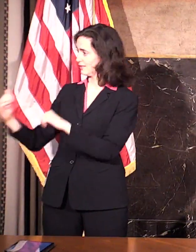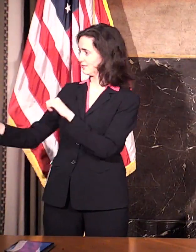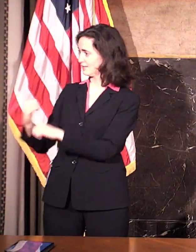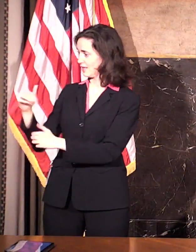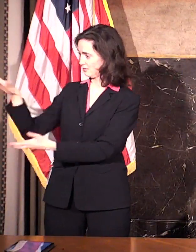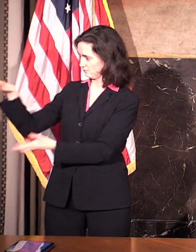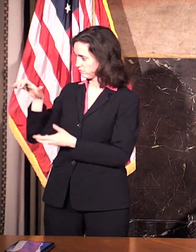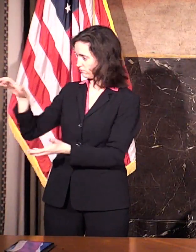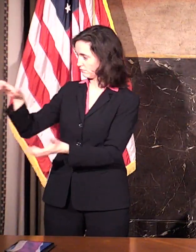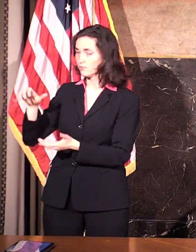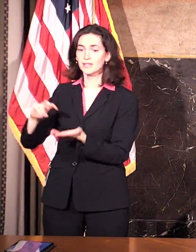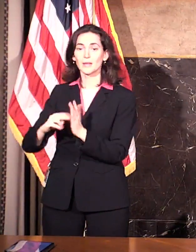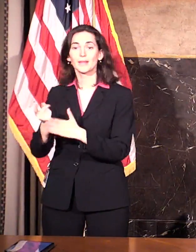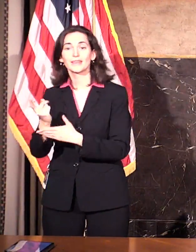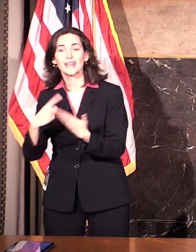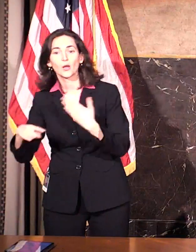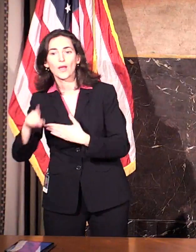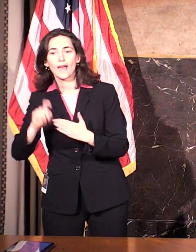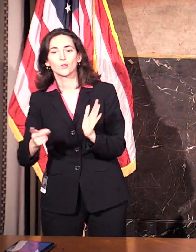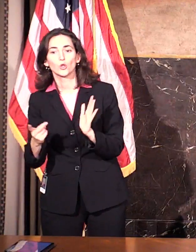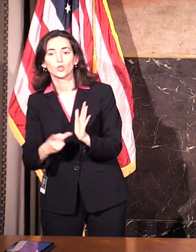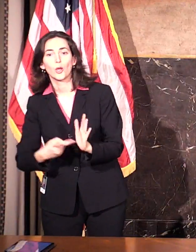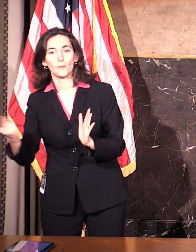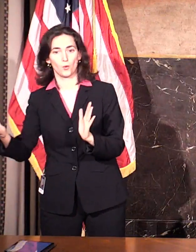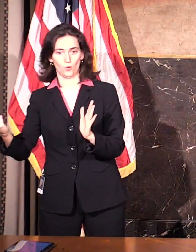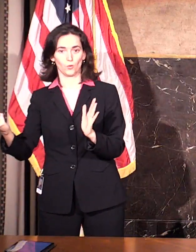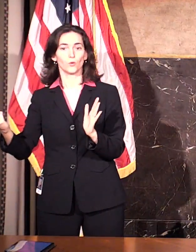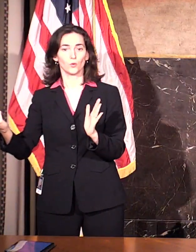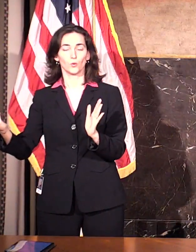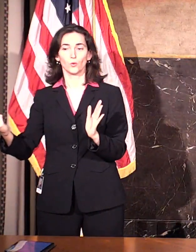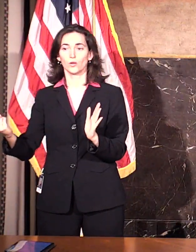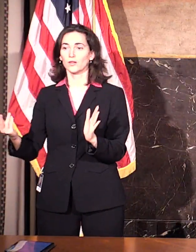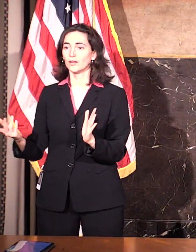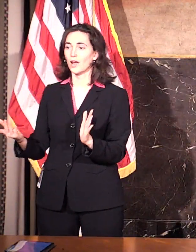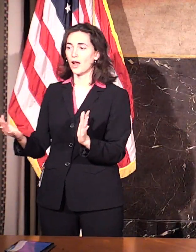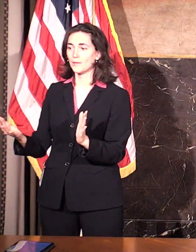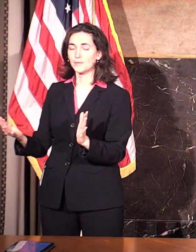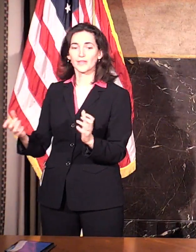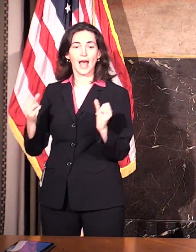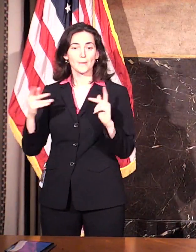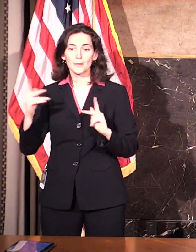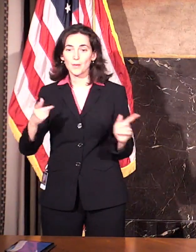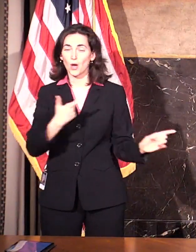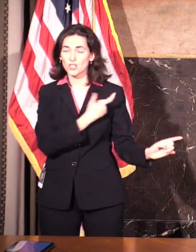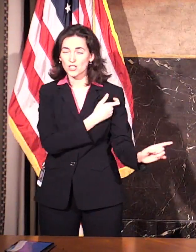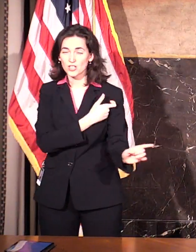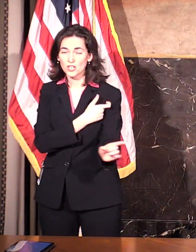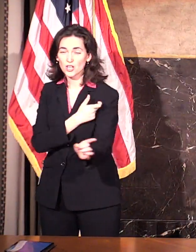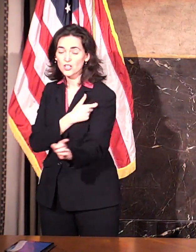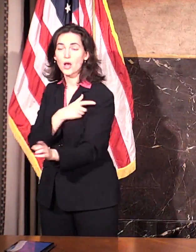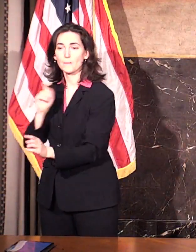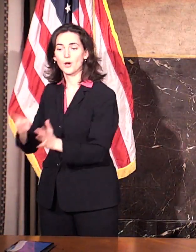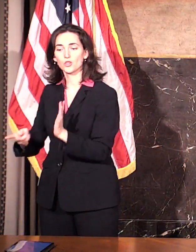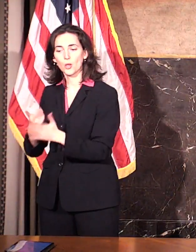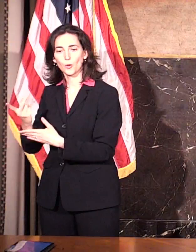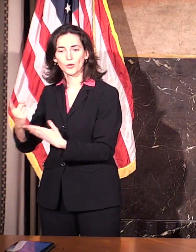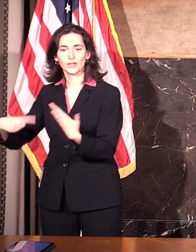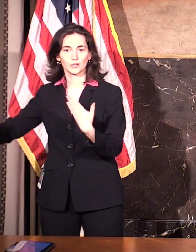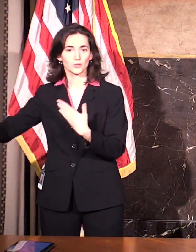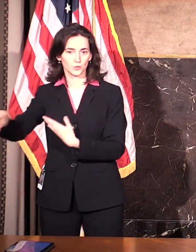up next week as best we can in terms of the number of doses that we administer in the